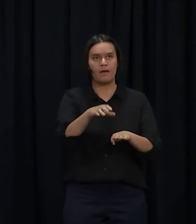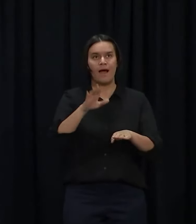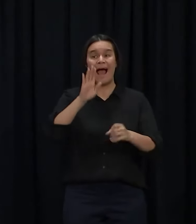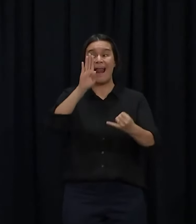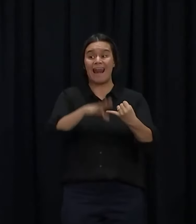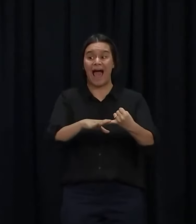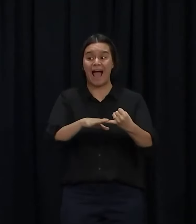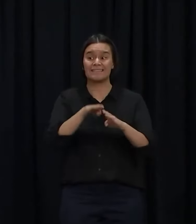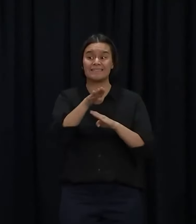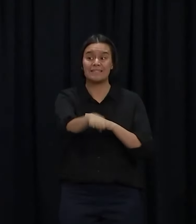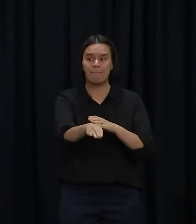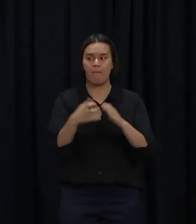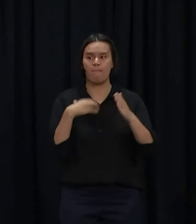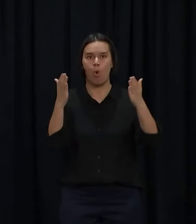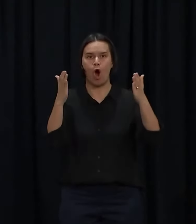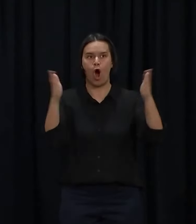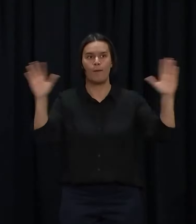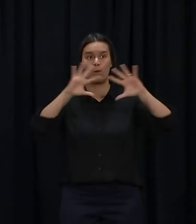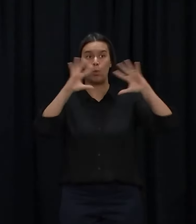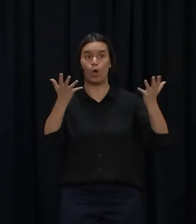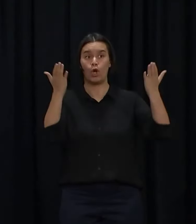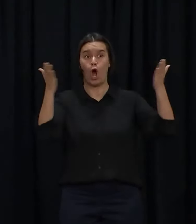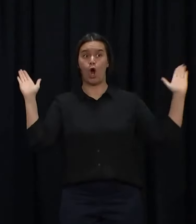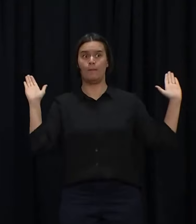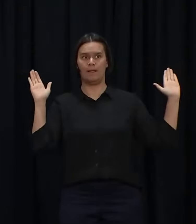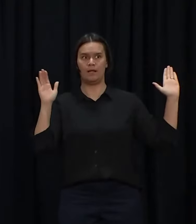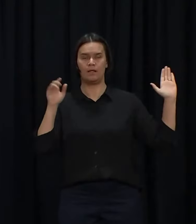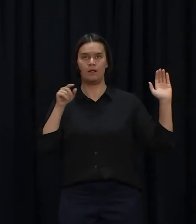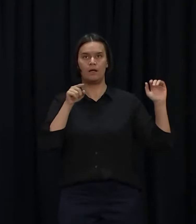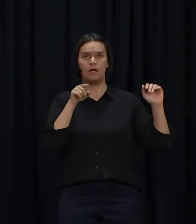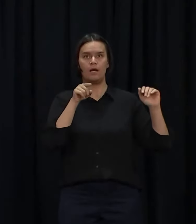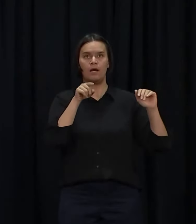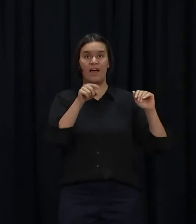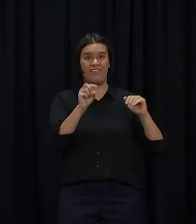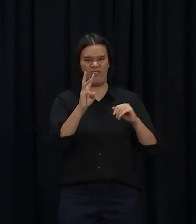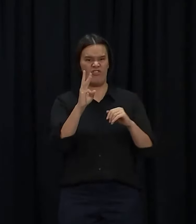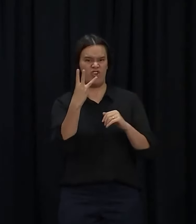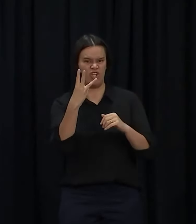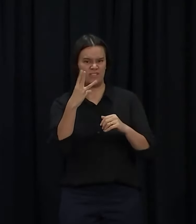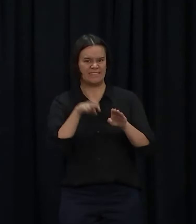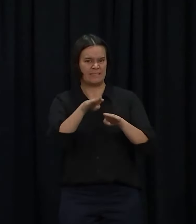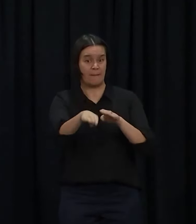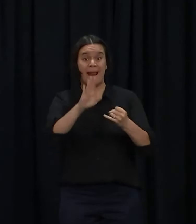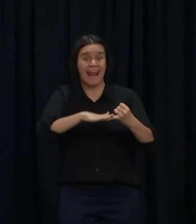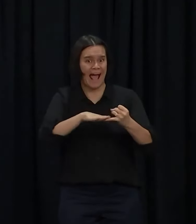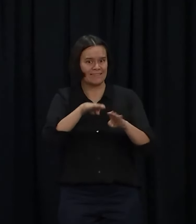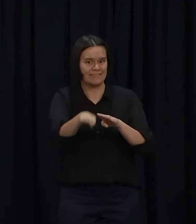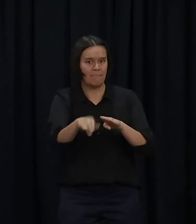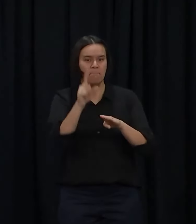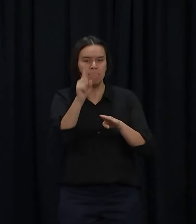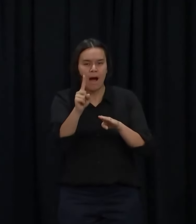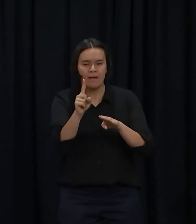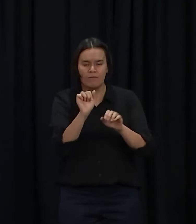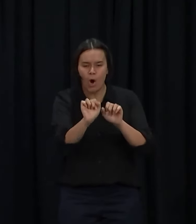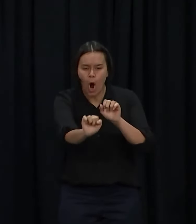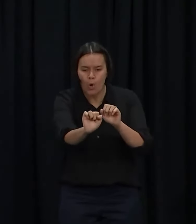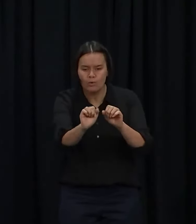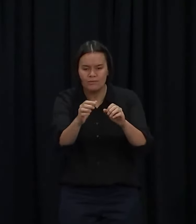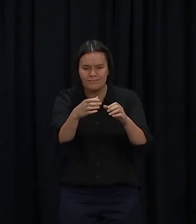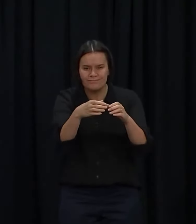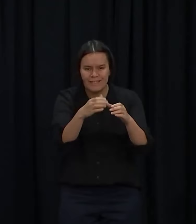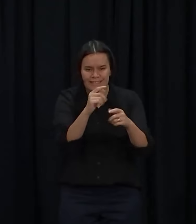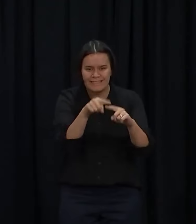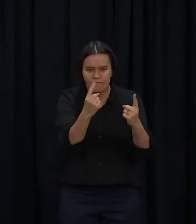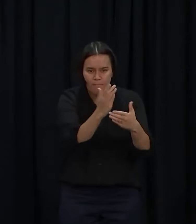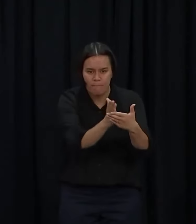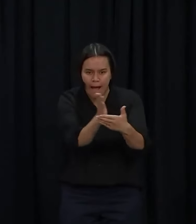a specific date within March. So if you allow me to go back, if we didn't, we'll likely confirm the specific date, I believe, in